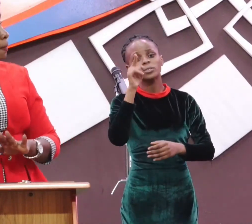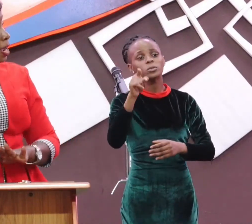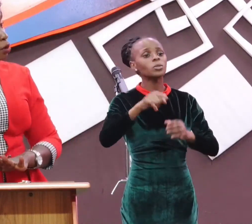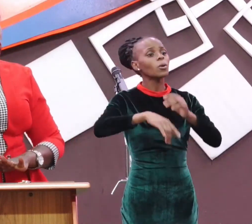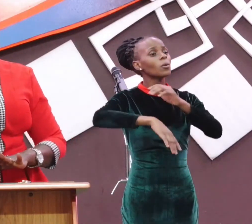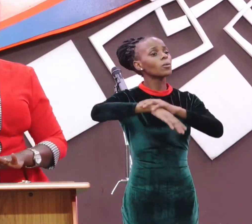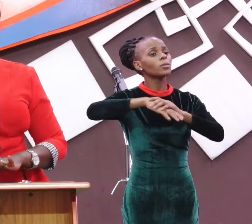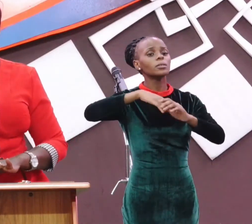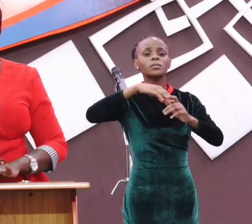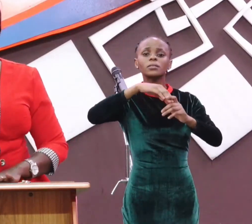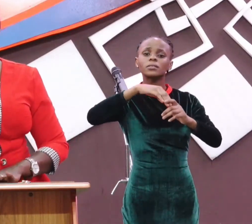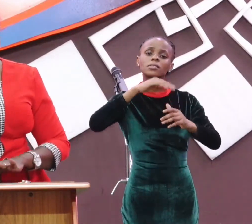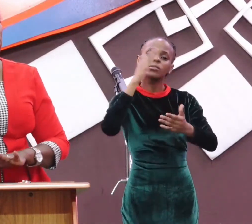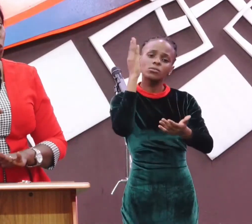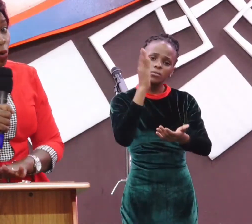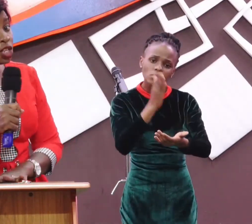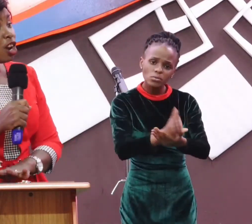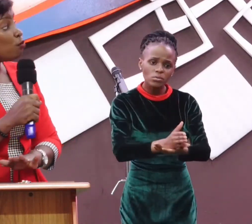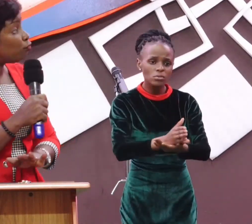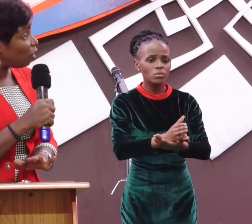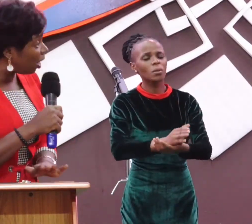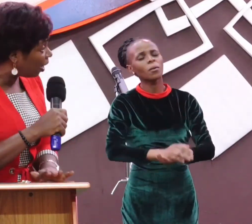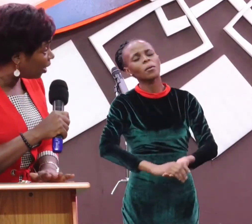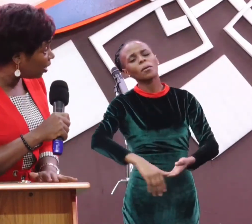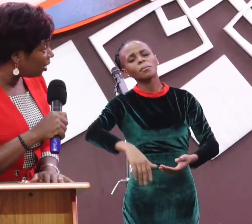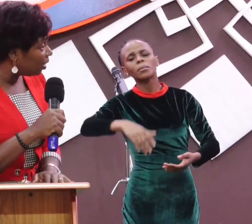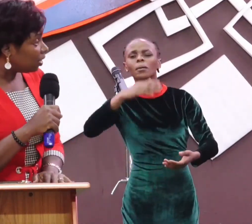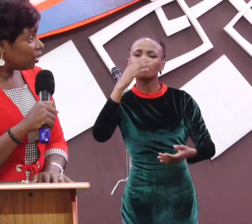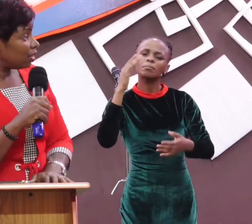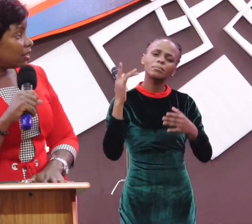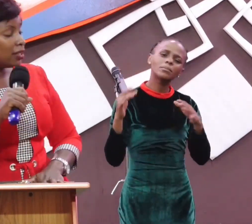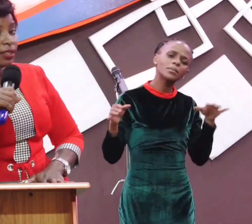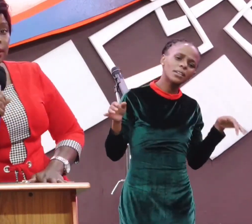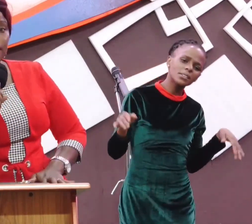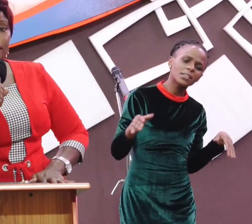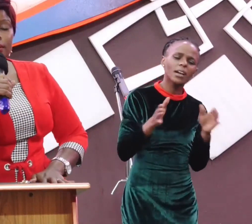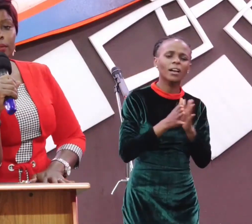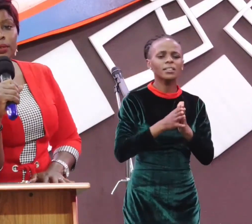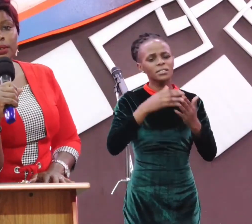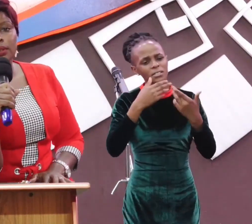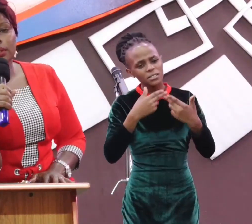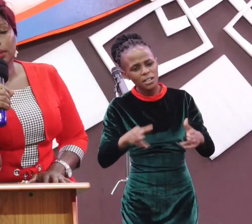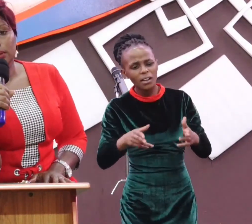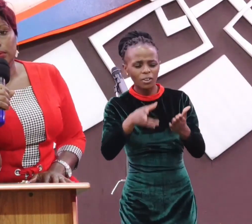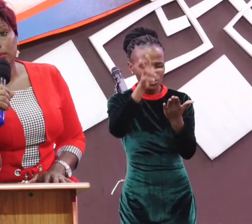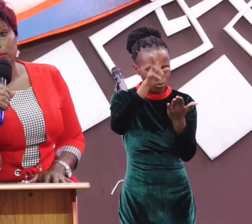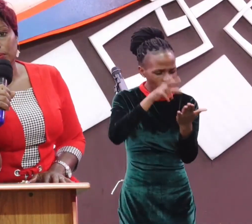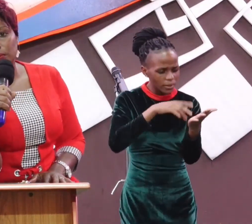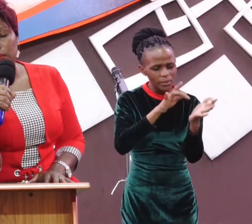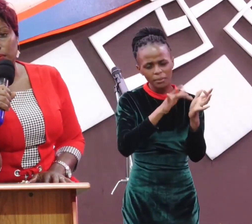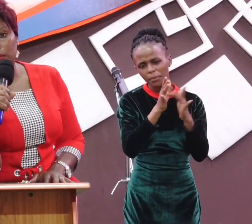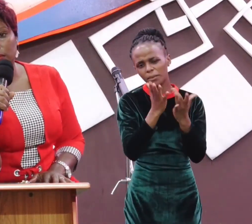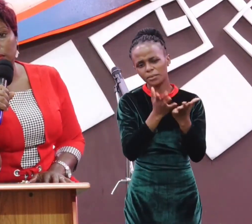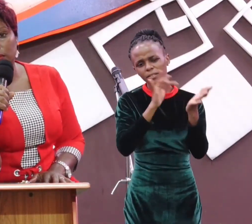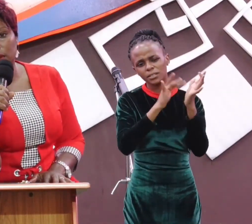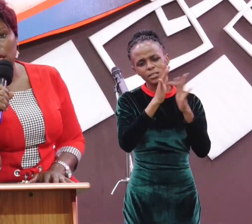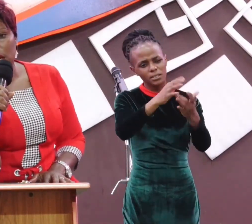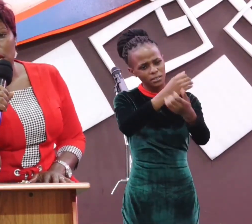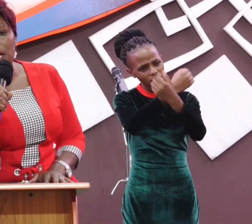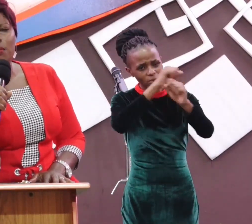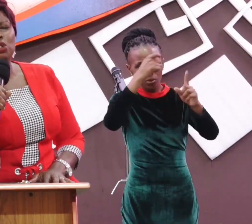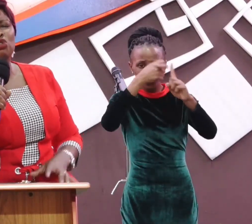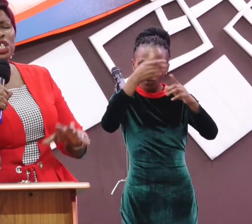no soma Bible, no tambula Bible. Yesu ya kuonya kufa. Jesus saved you from death. Why don't you read the Bible and walk